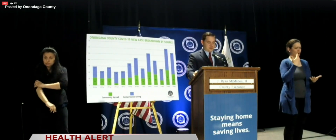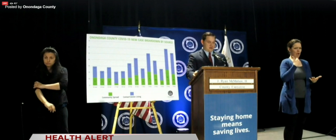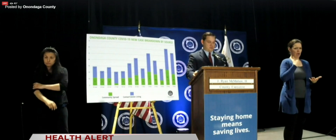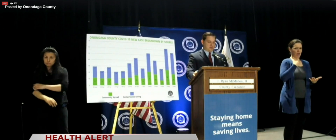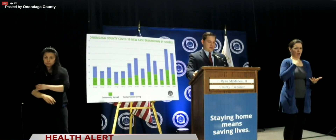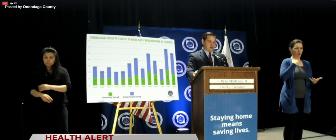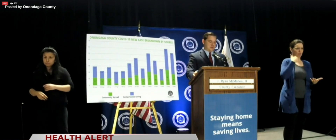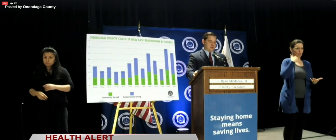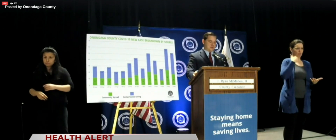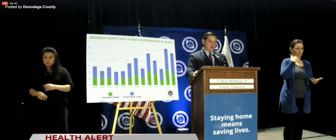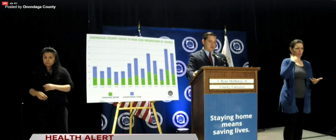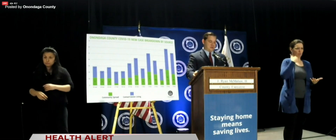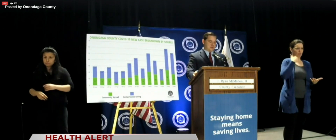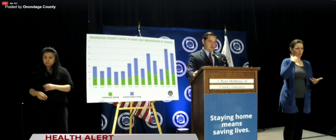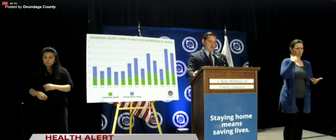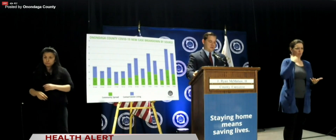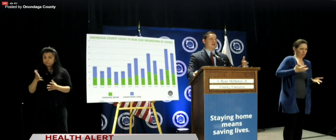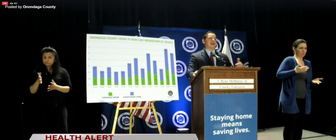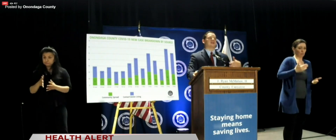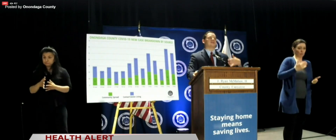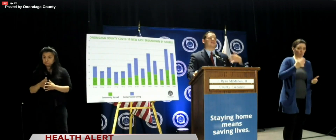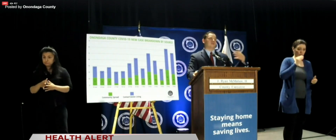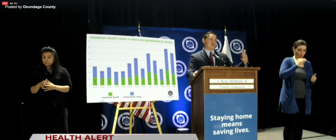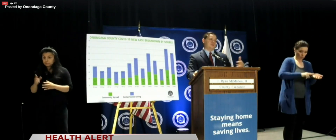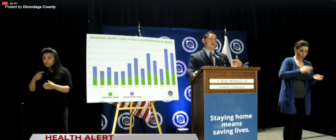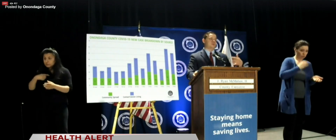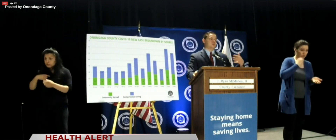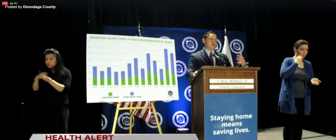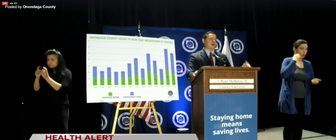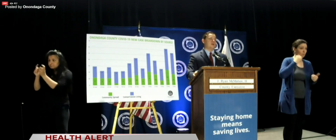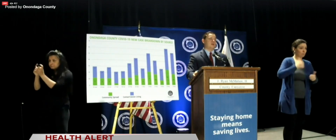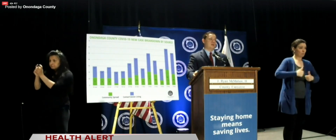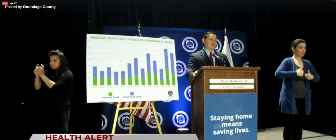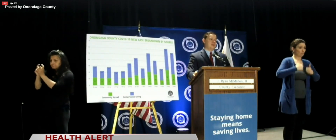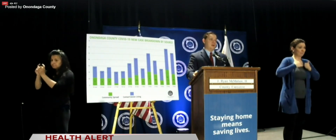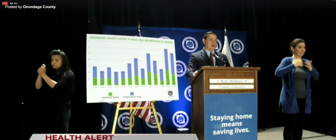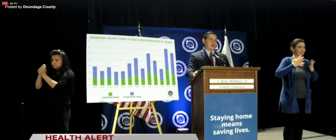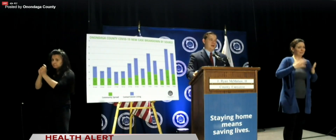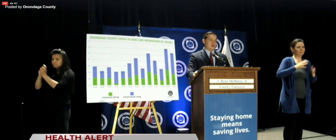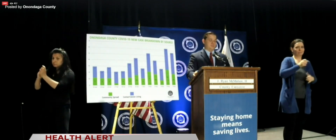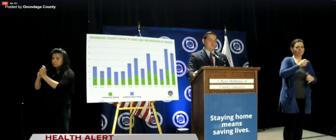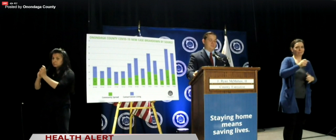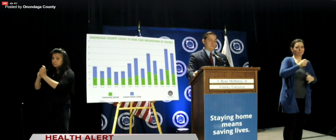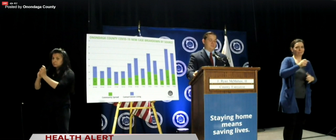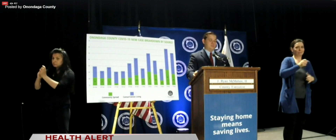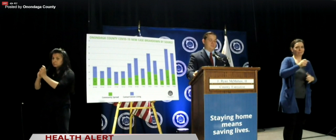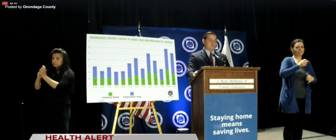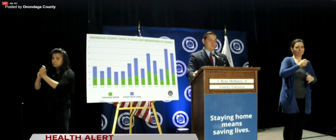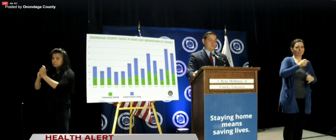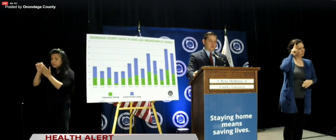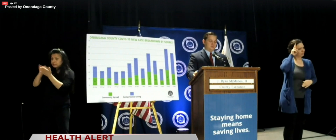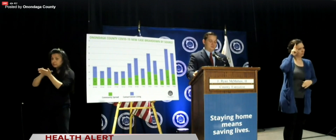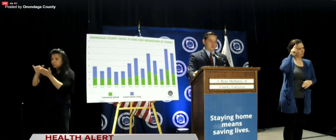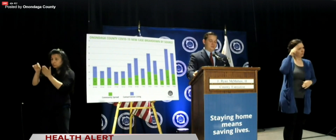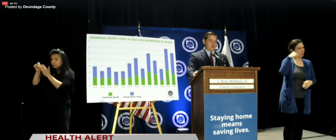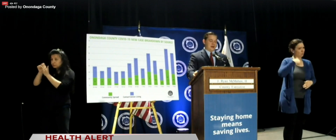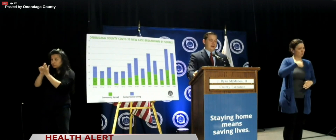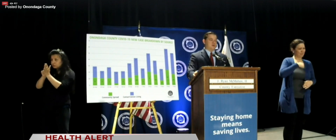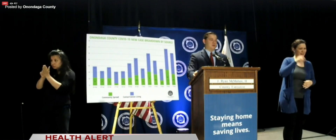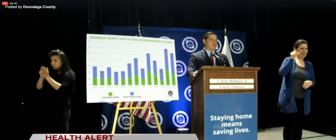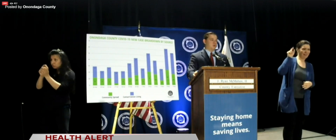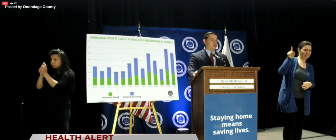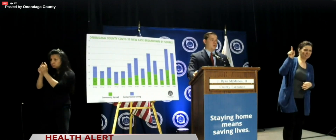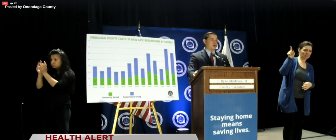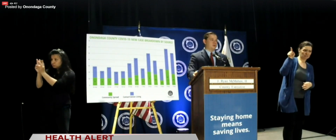have that. We're having that confirmed as well. But I believe out of